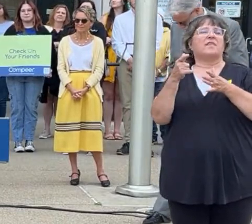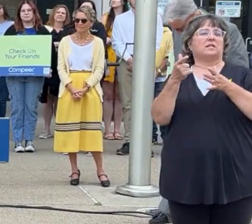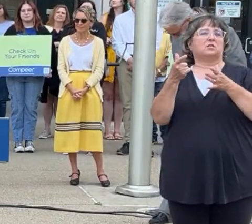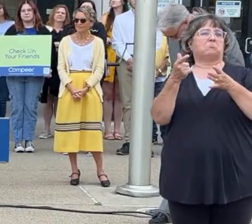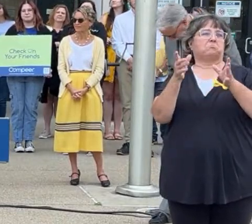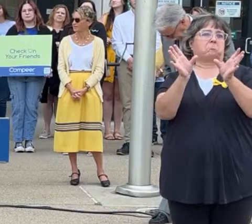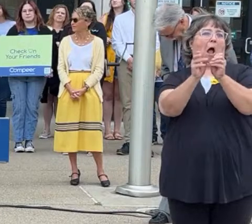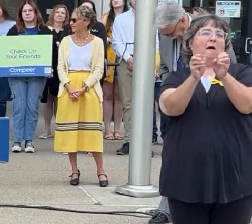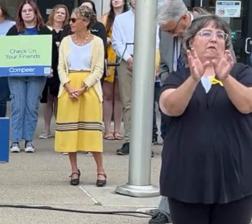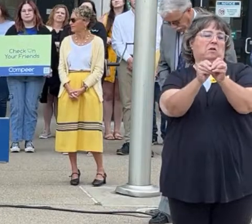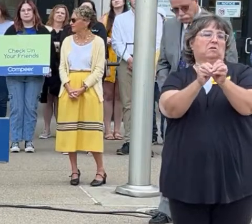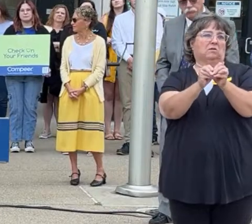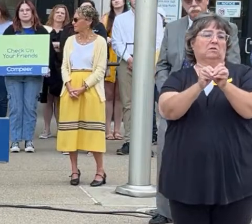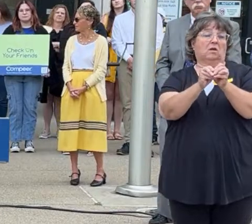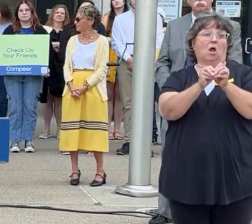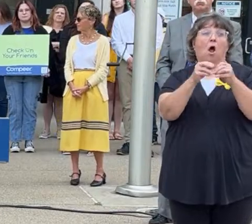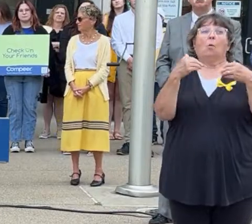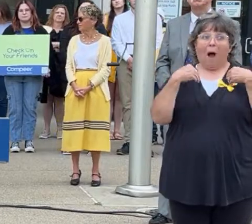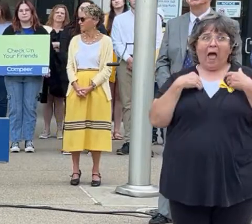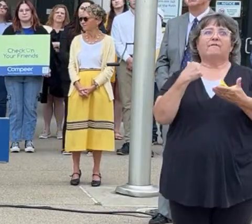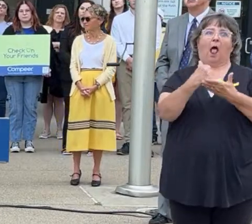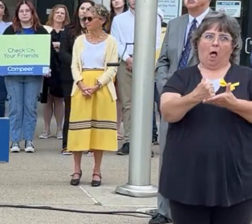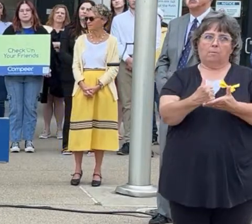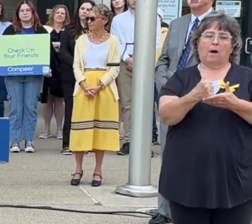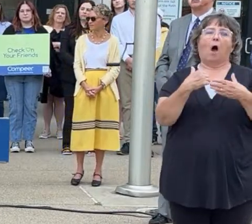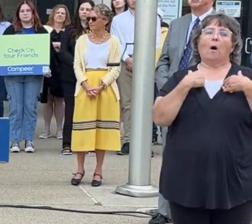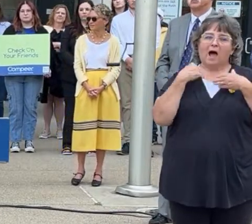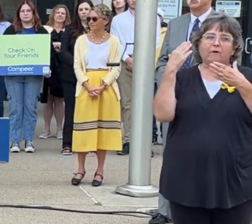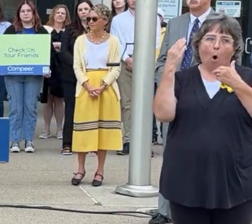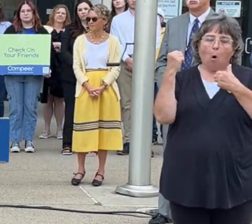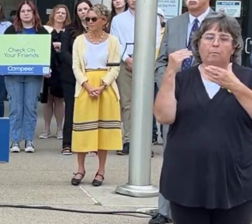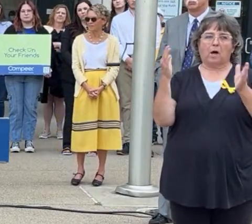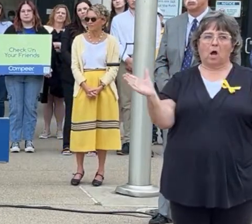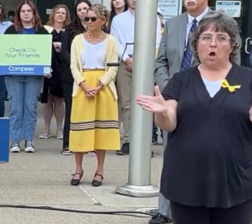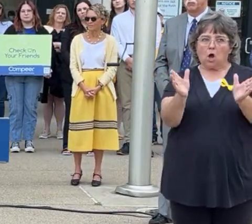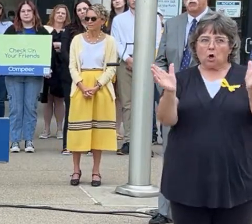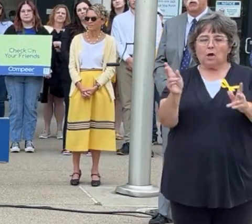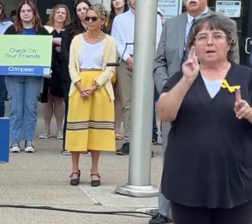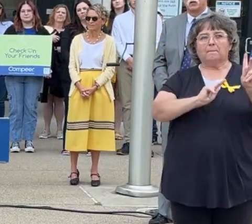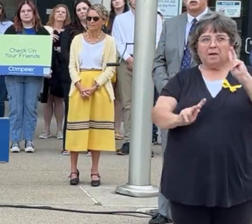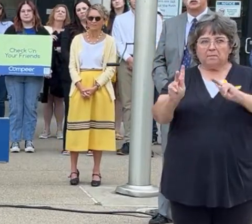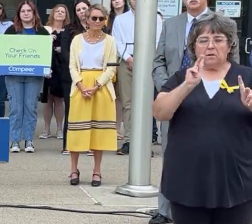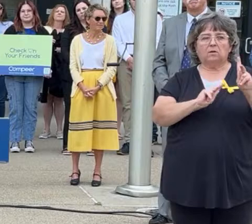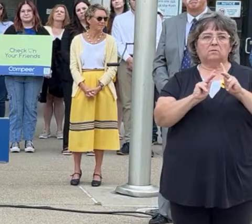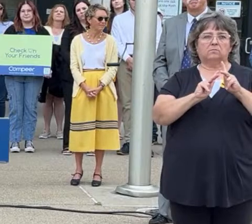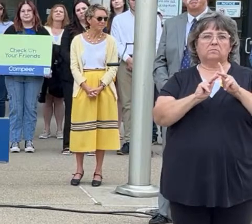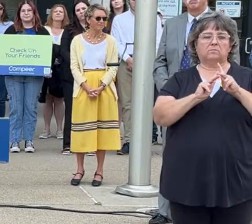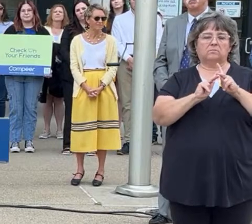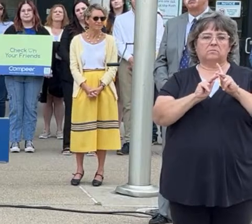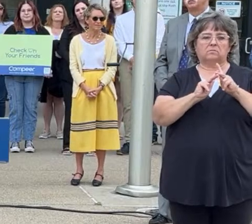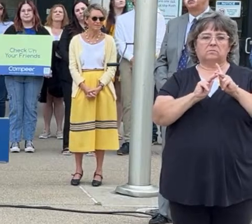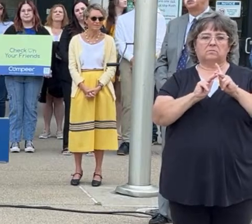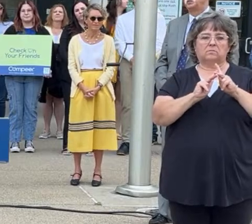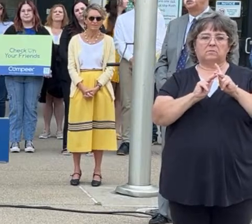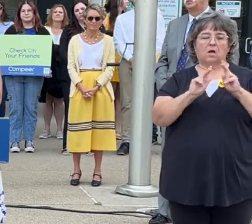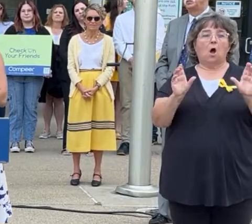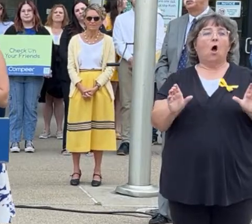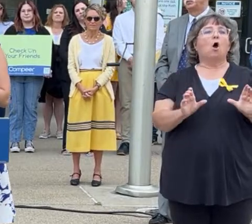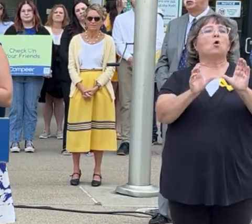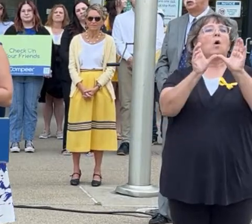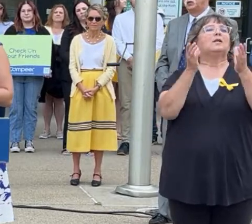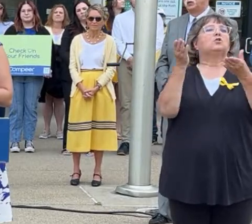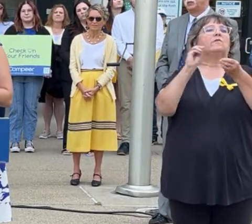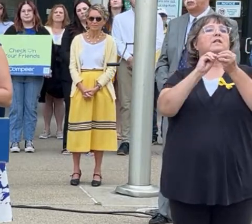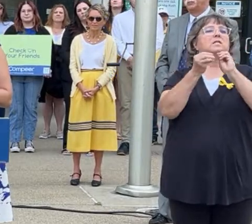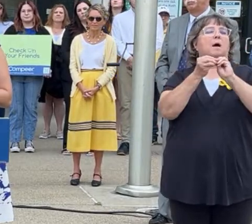conference, there is help and there is hope. We encourage everyone to take down the Crisis Services hotline